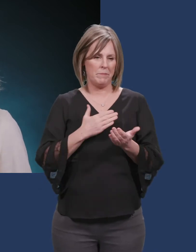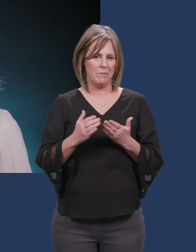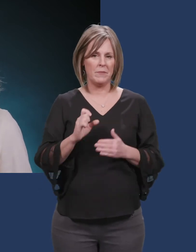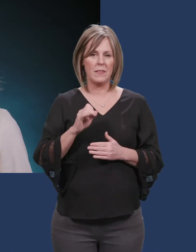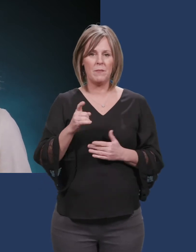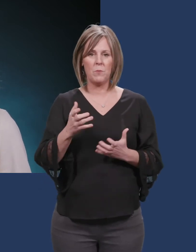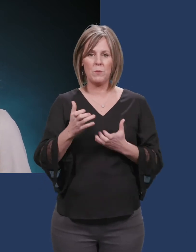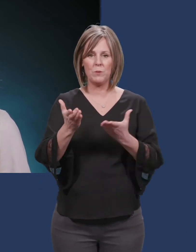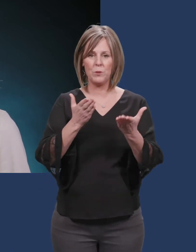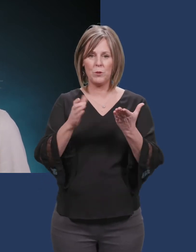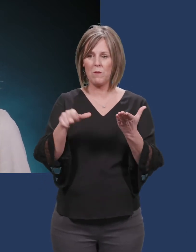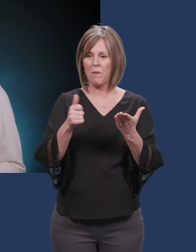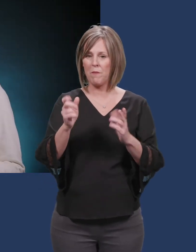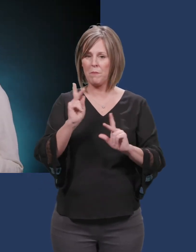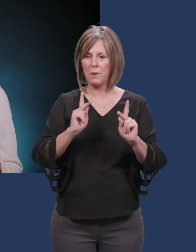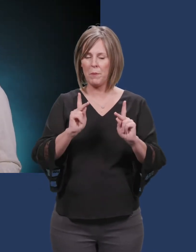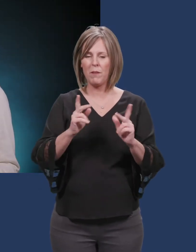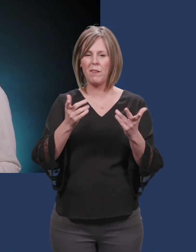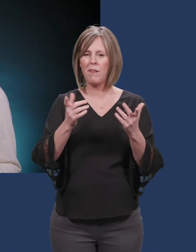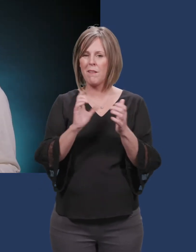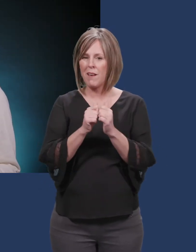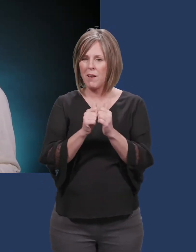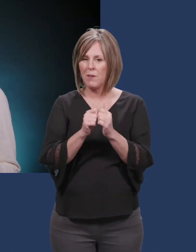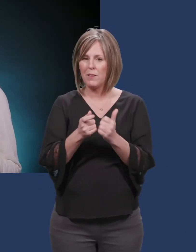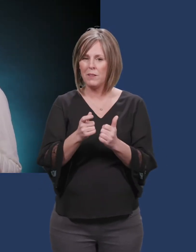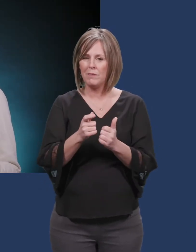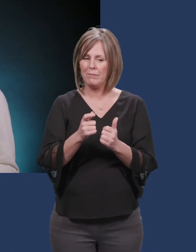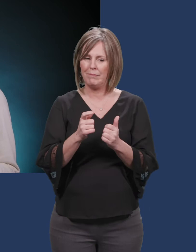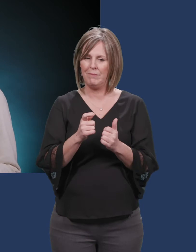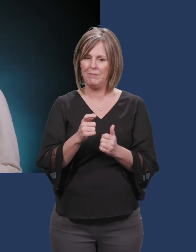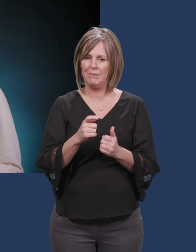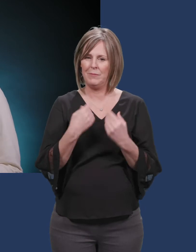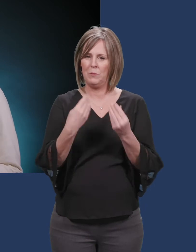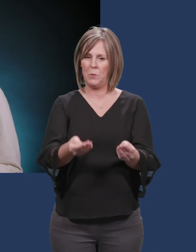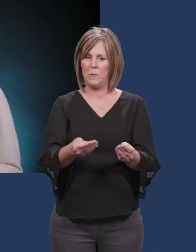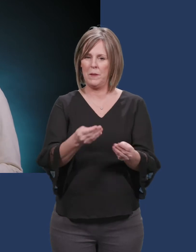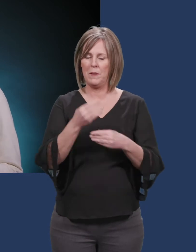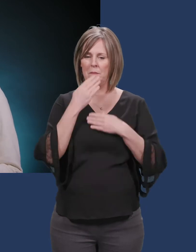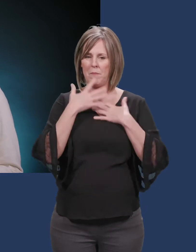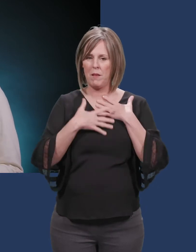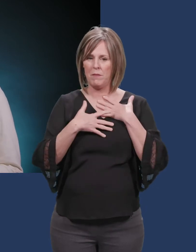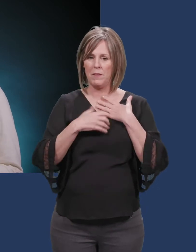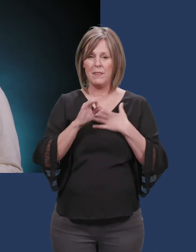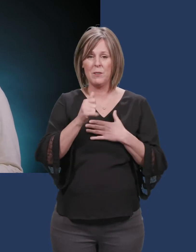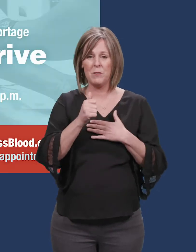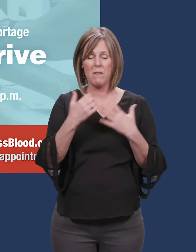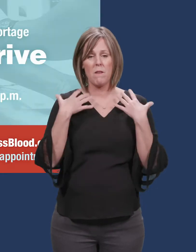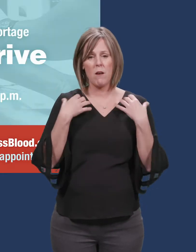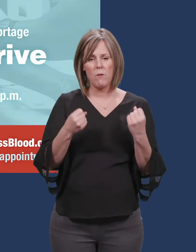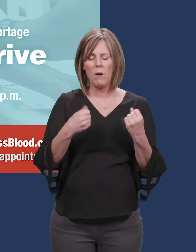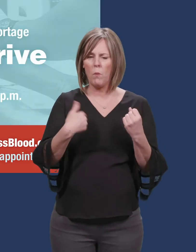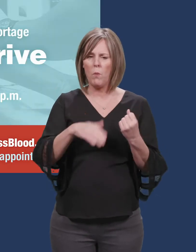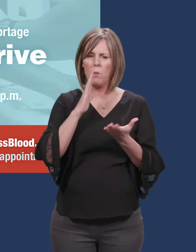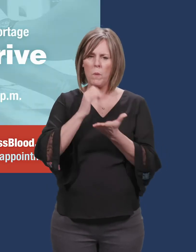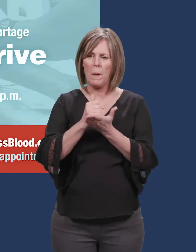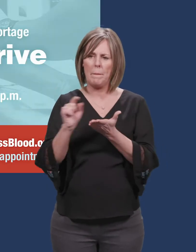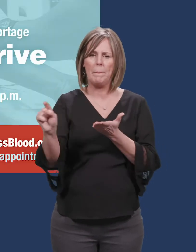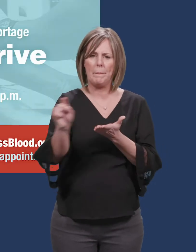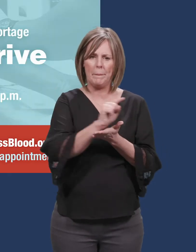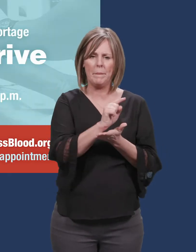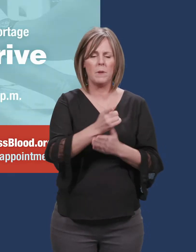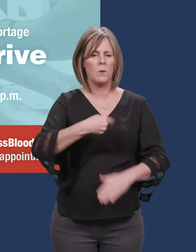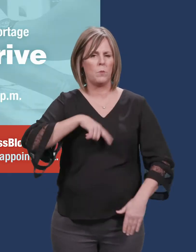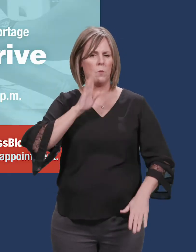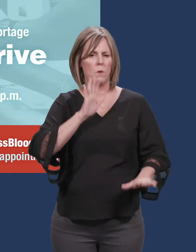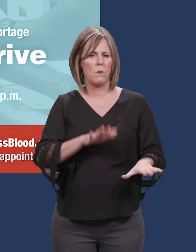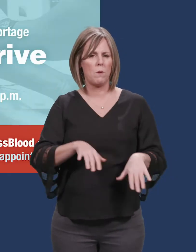serve others is to donate blood. We know this isn't for everyone, but if you're healthy and able to give, it will make a big impact. The Crossing is hosting another